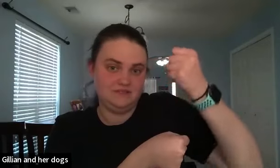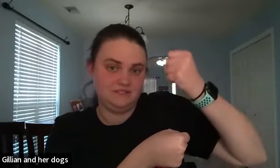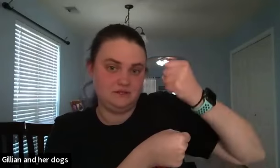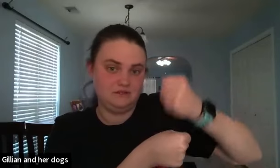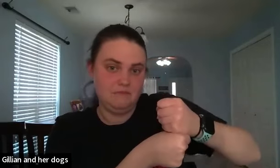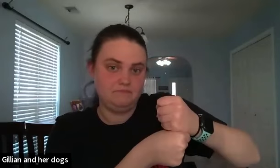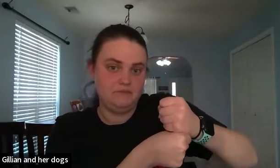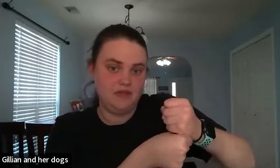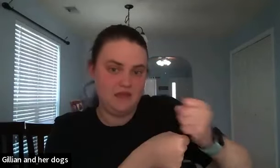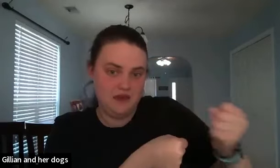So tap,